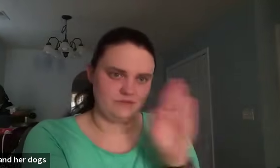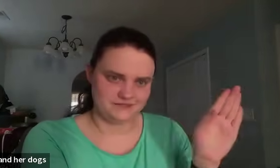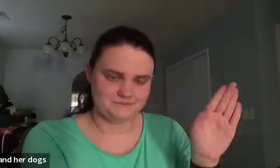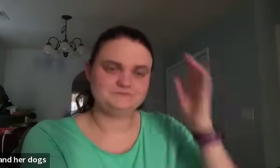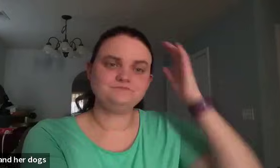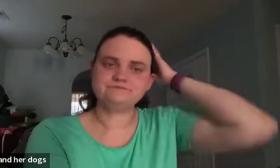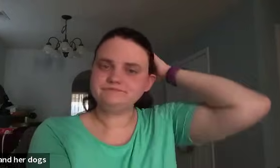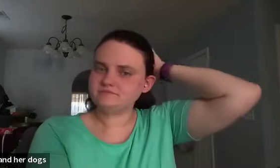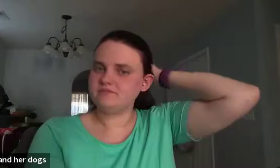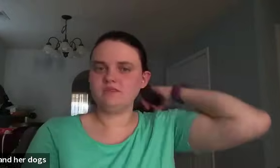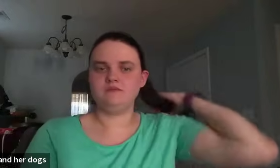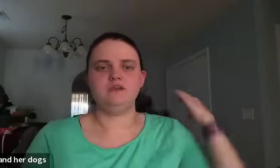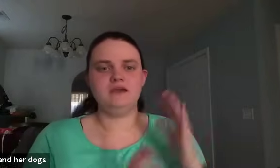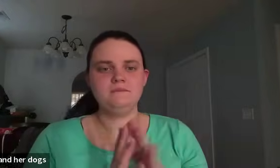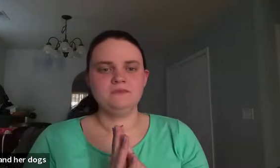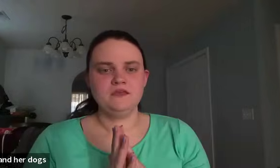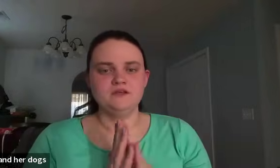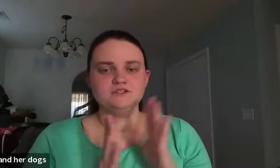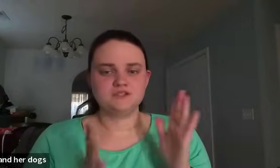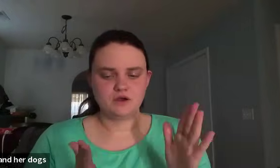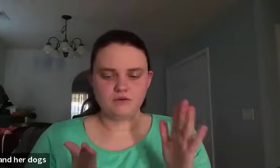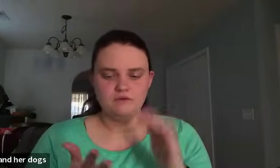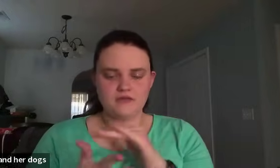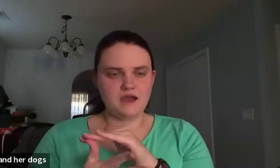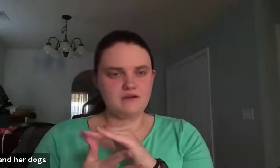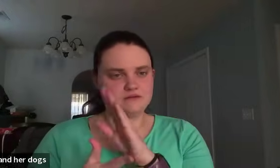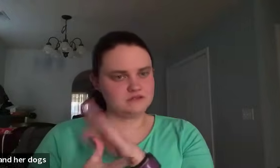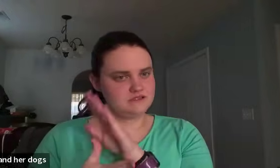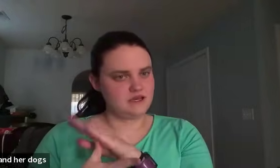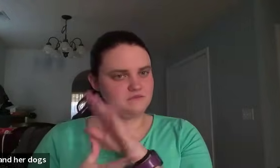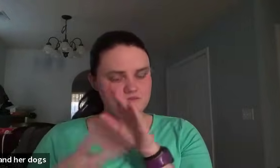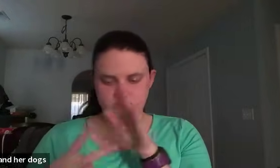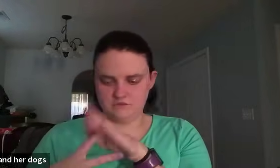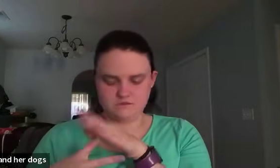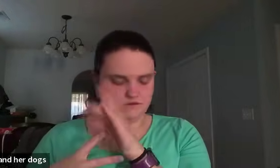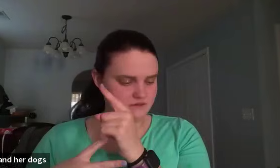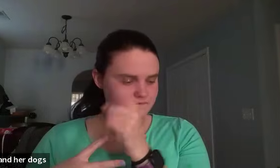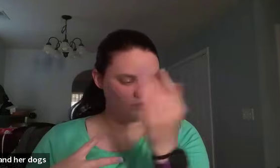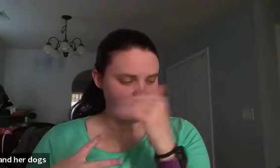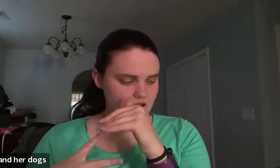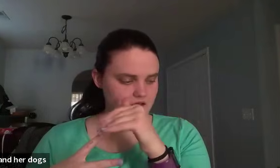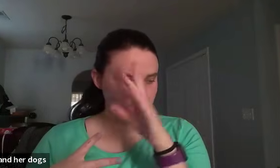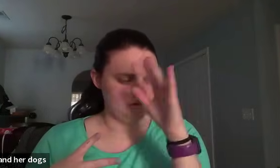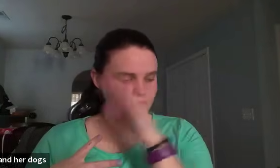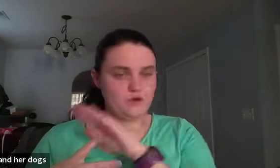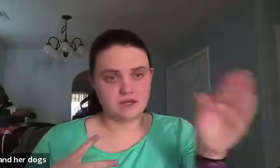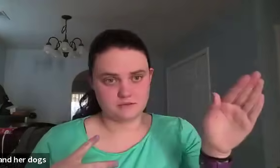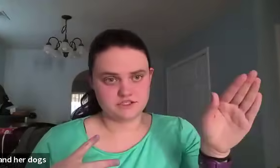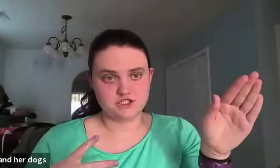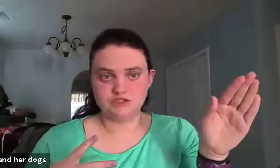movement. Okay. So that I was going to say that was one thing with that, with all the numbers is you